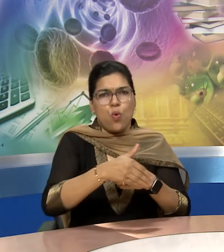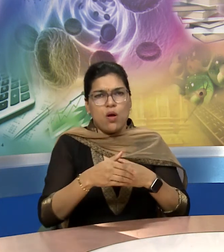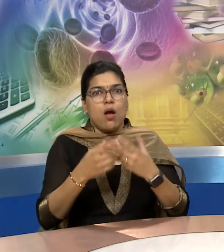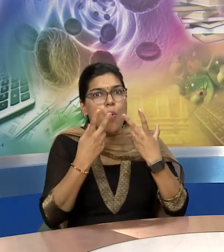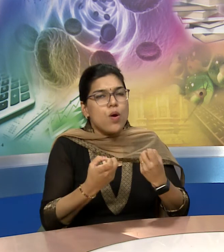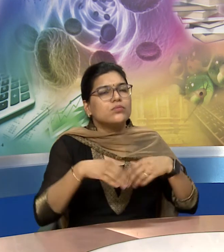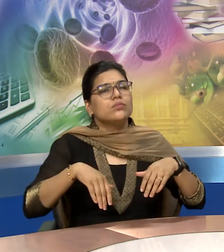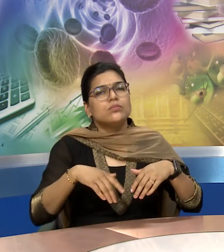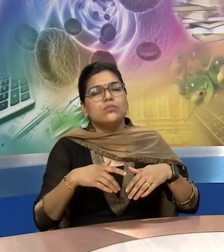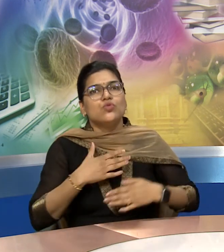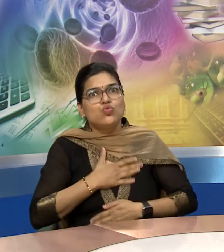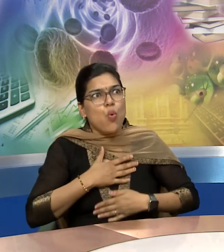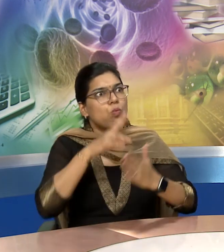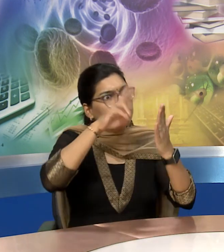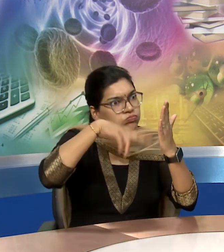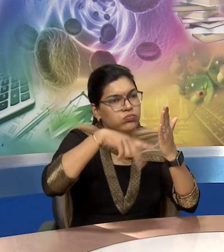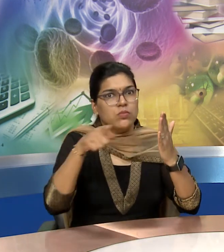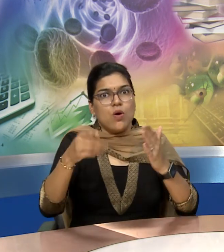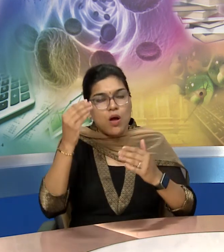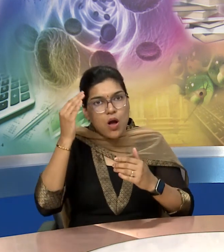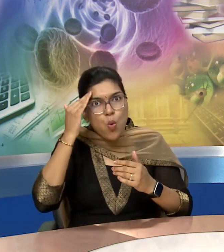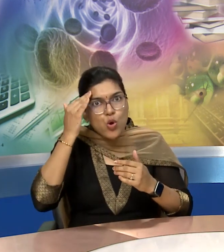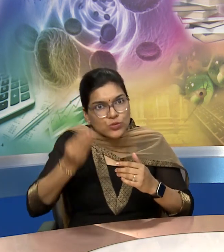to those who require to use them.